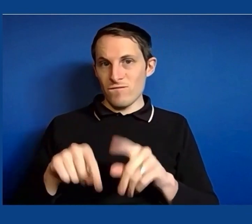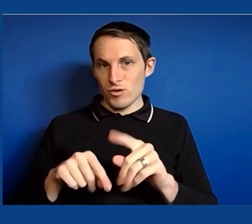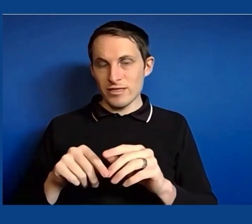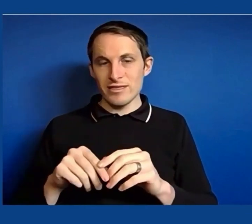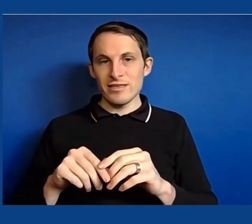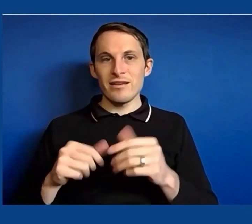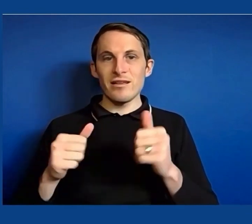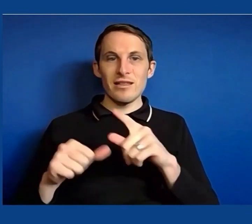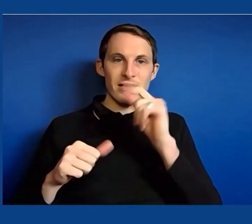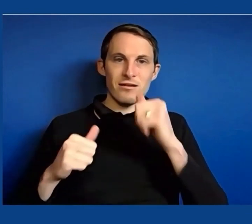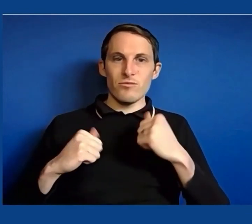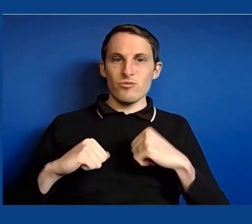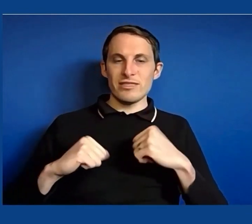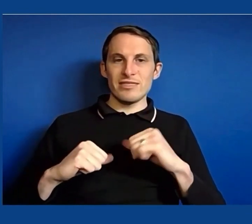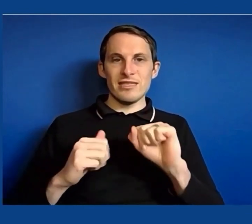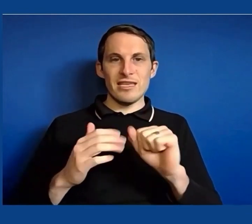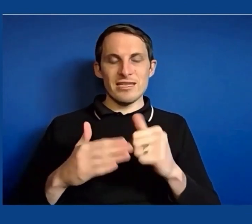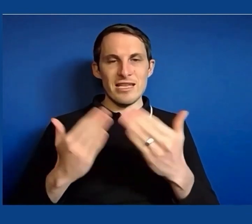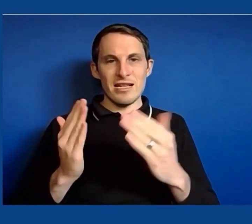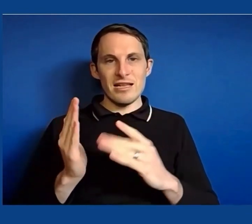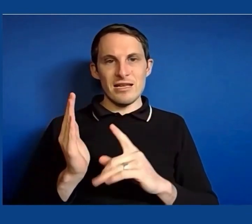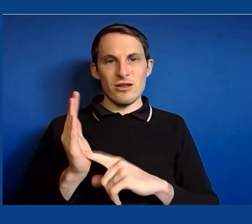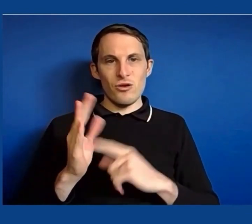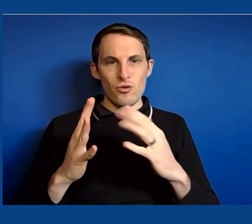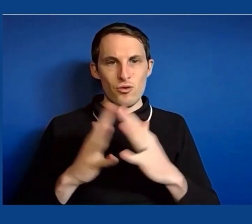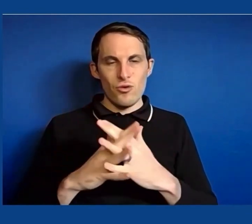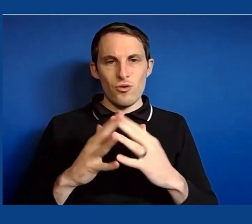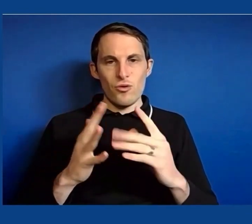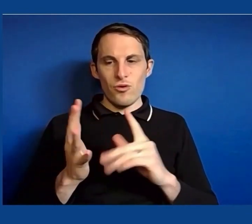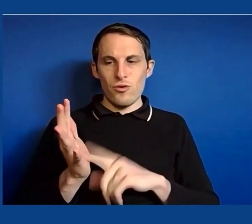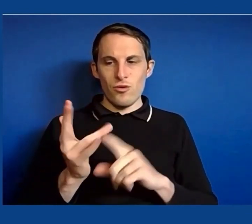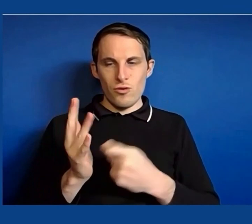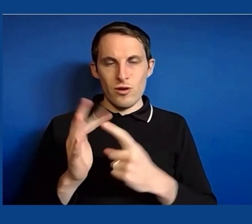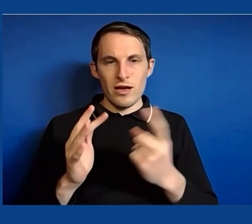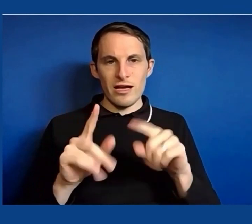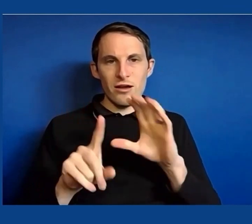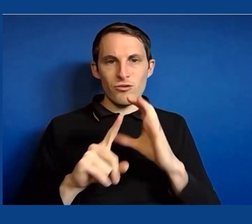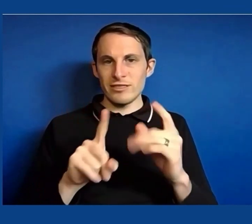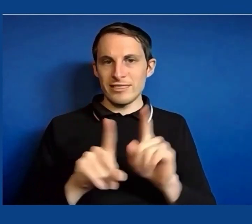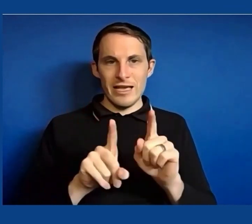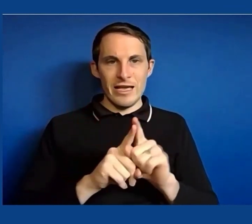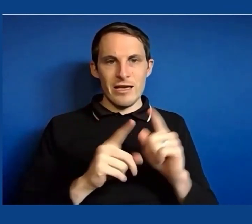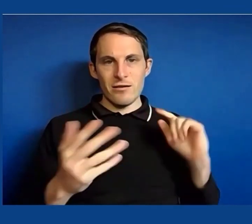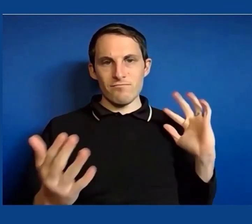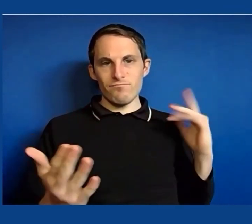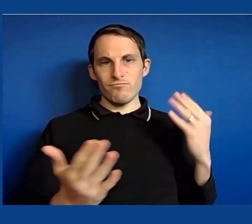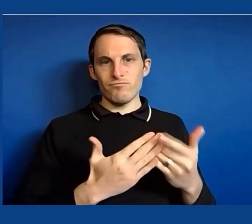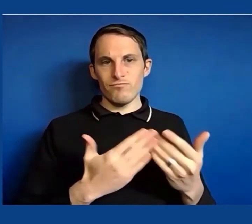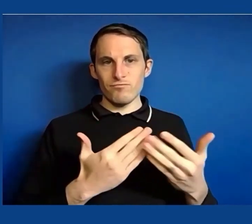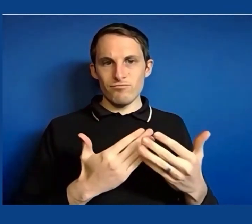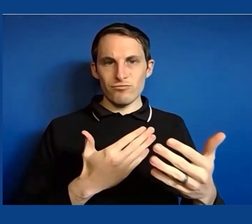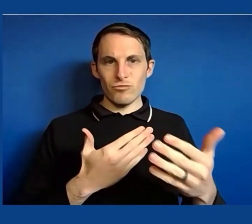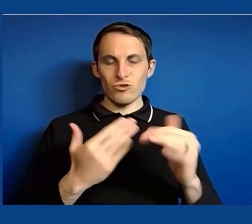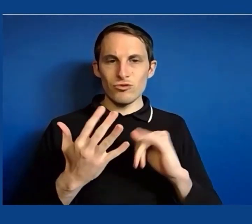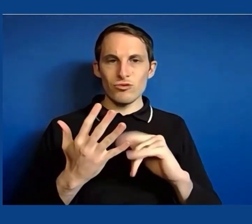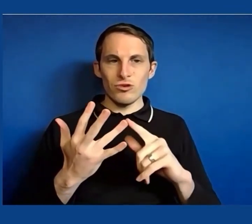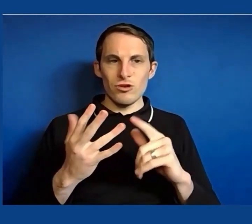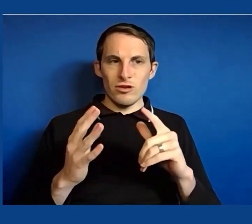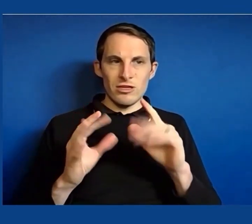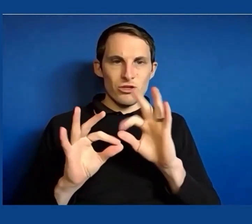their daily laws and cultures like they've always done. So there's no denying that,